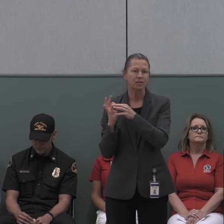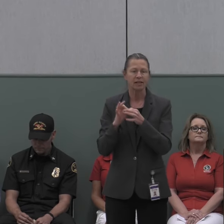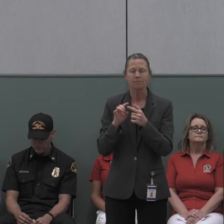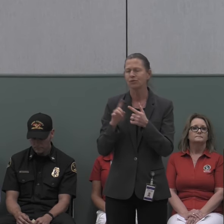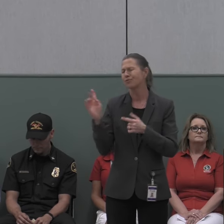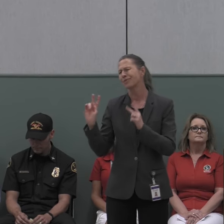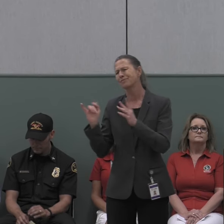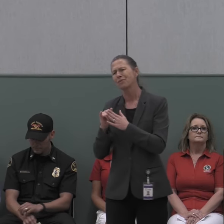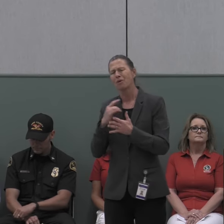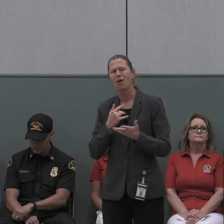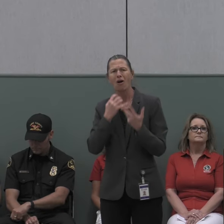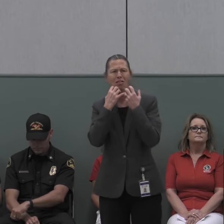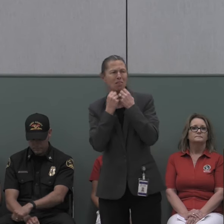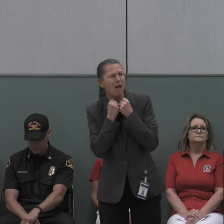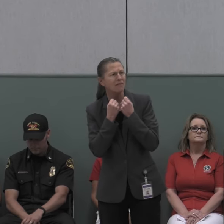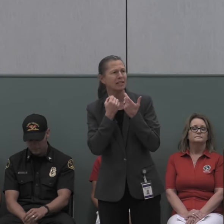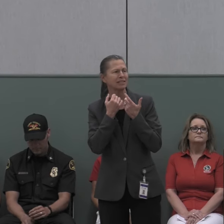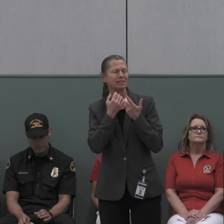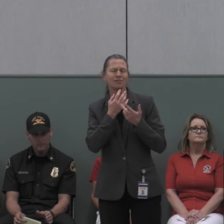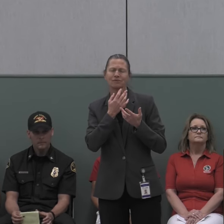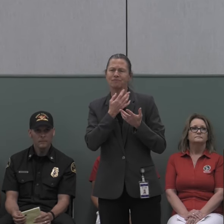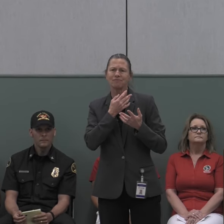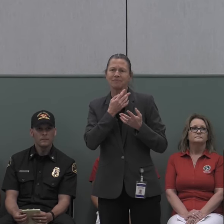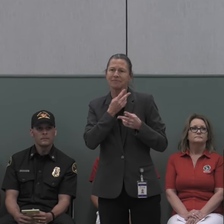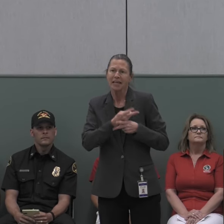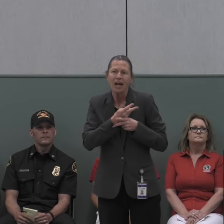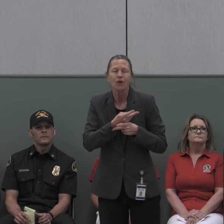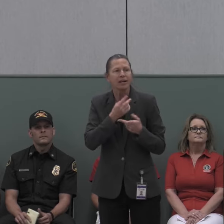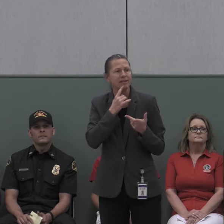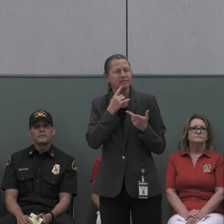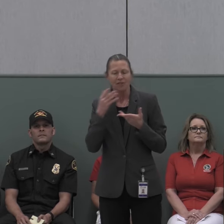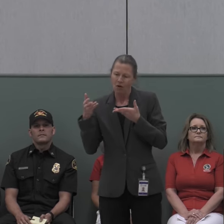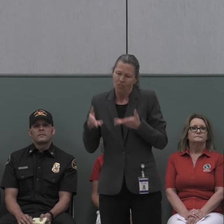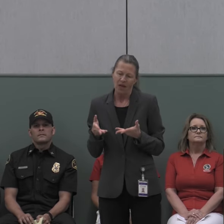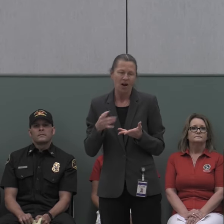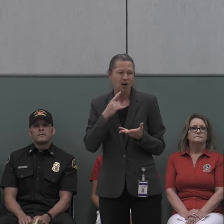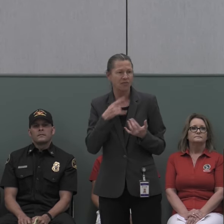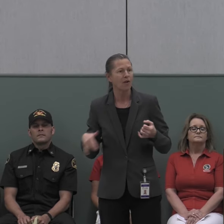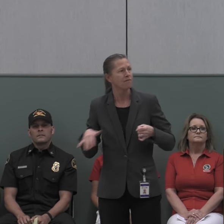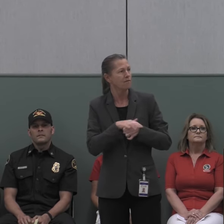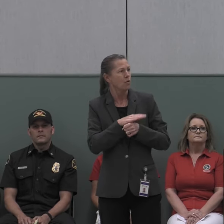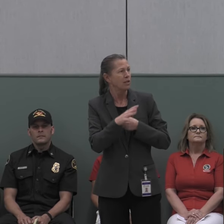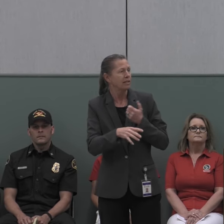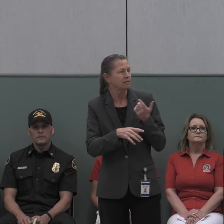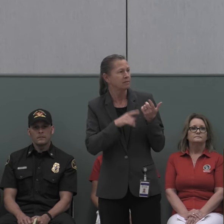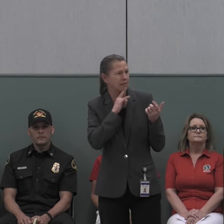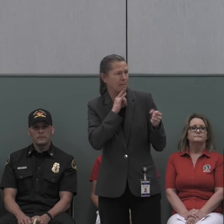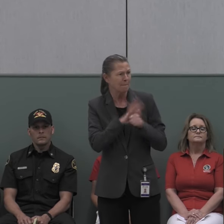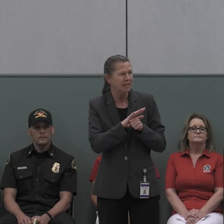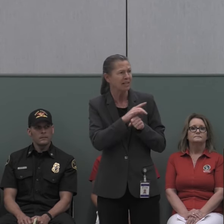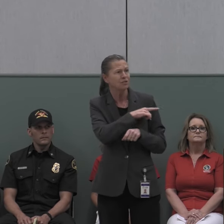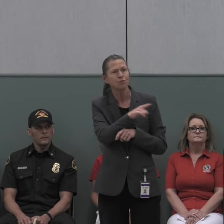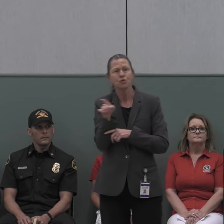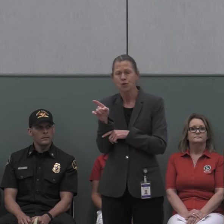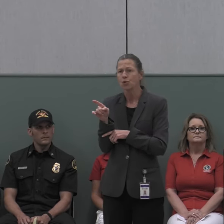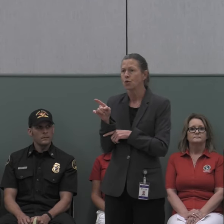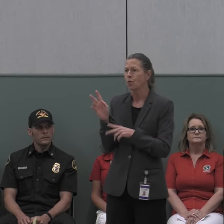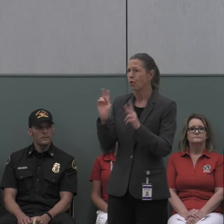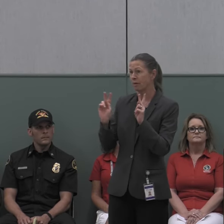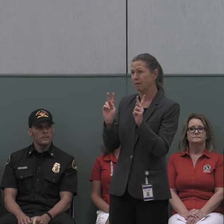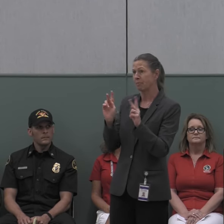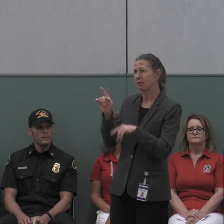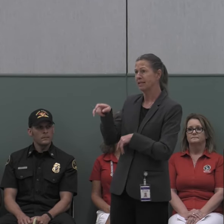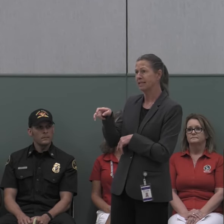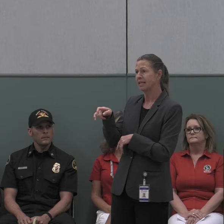they're caring, they're there, and they're fully committed to you, the persons in need. So feel free